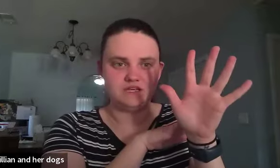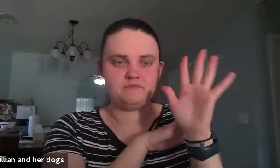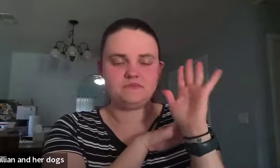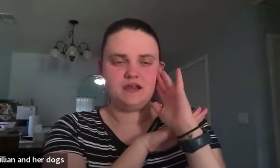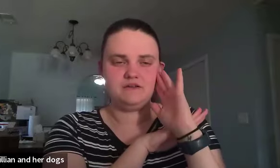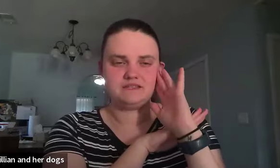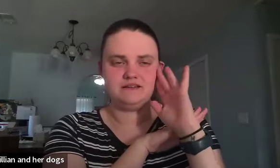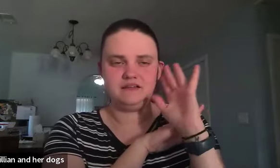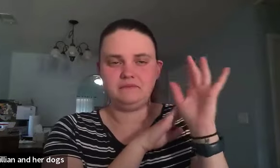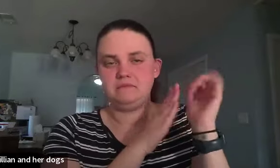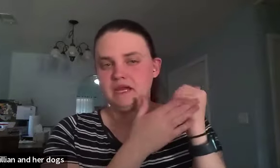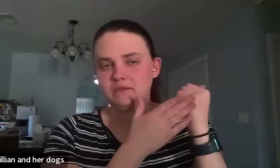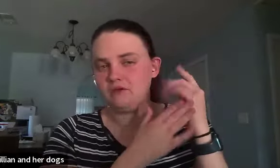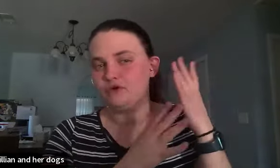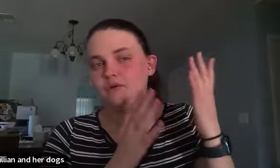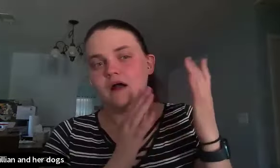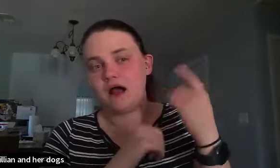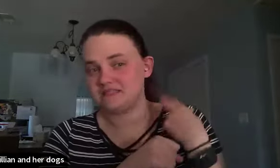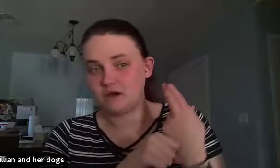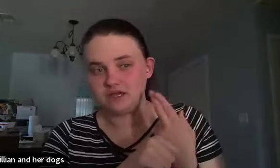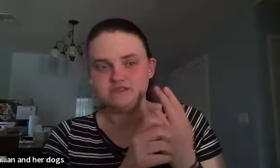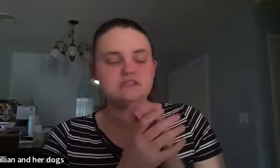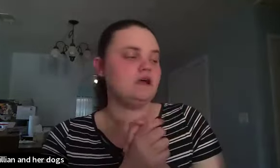fingers up. I know that's kind of like may not be helpful. That's how I use it.